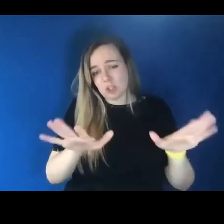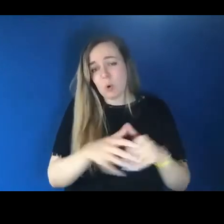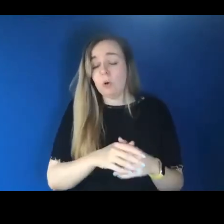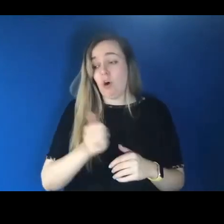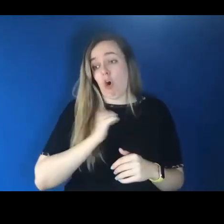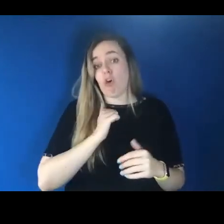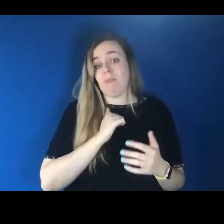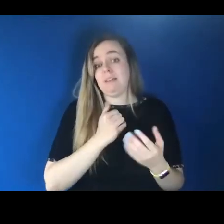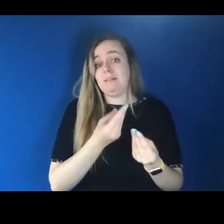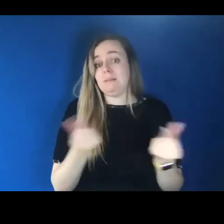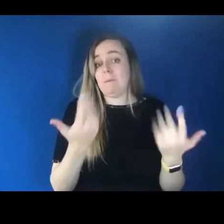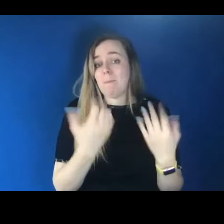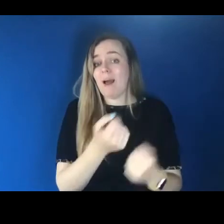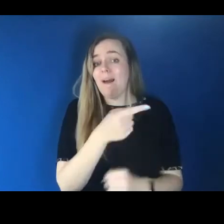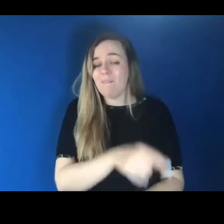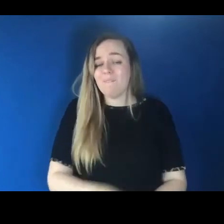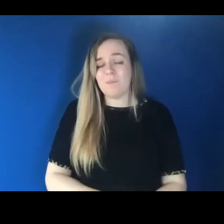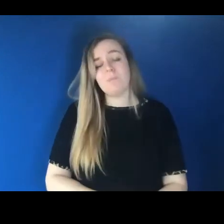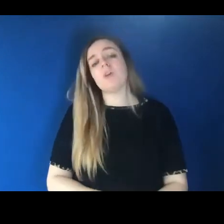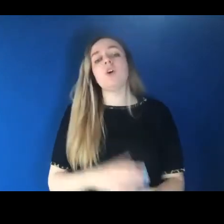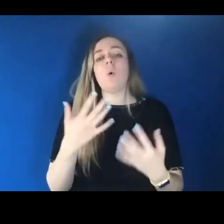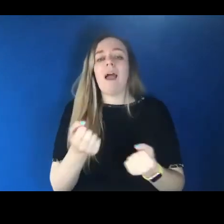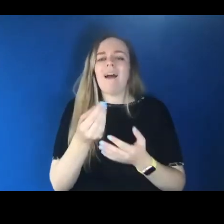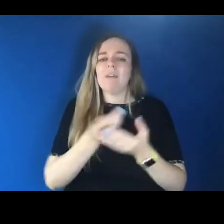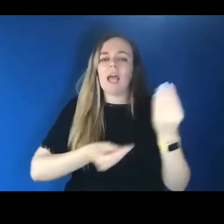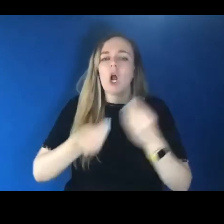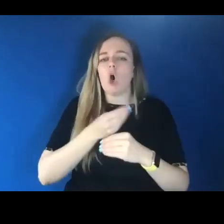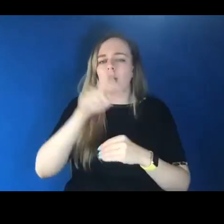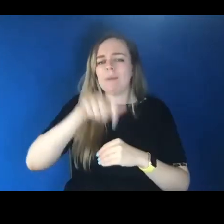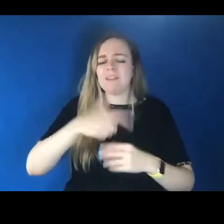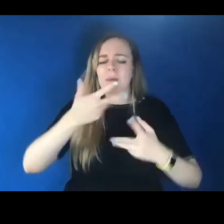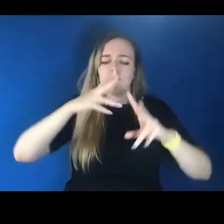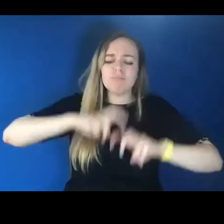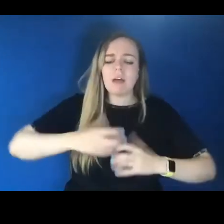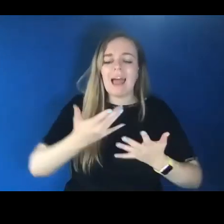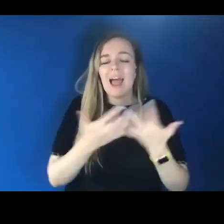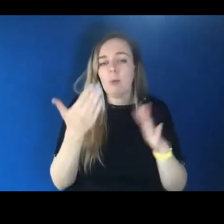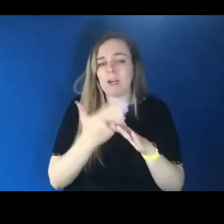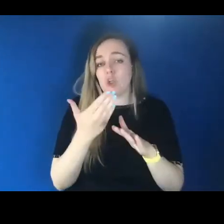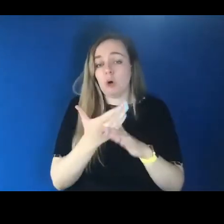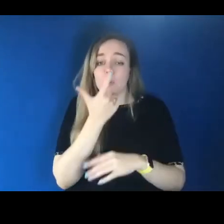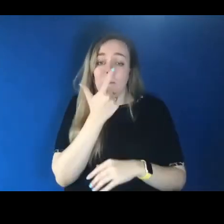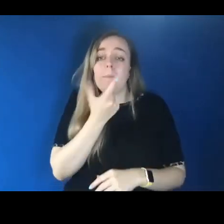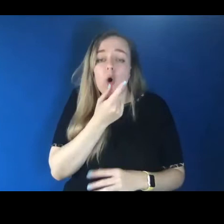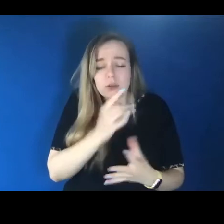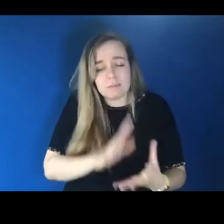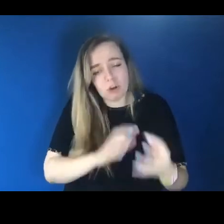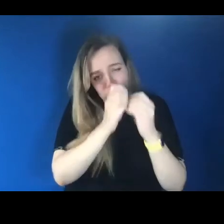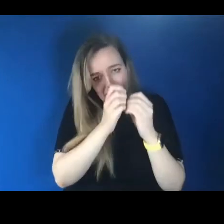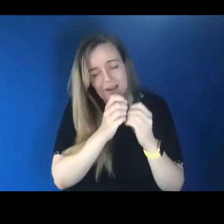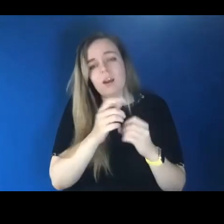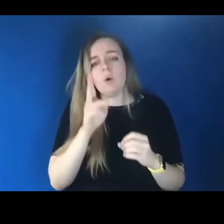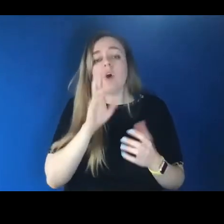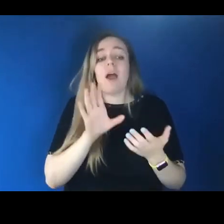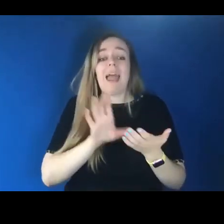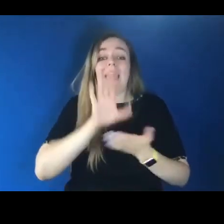fab. So we had an economist look into how many jobs this could potentially create. And we found that investment in